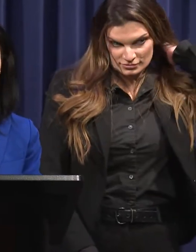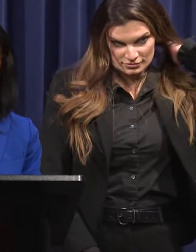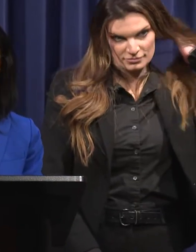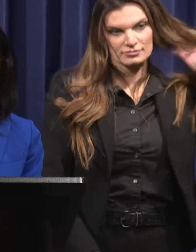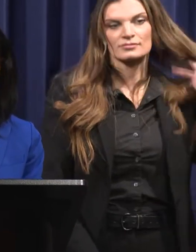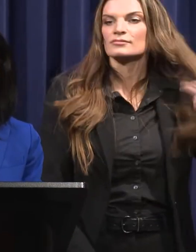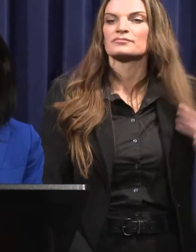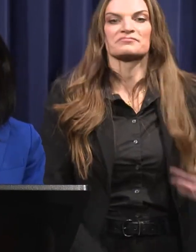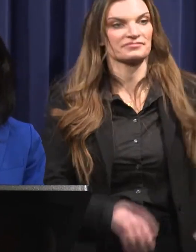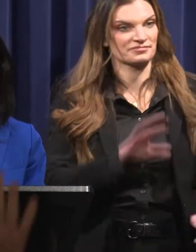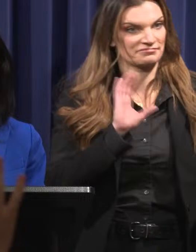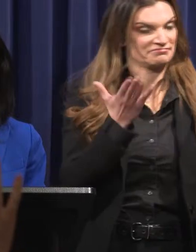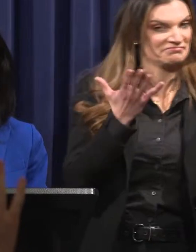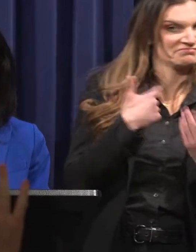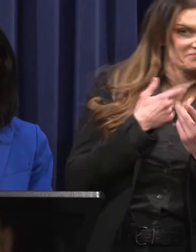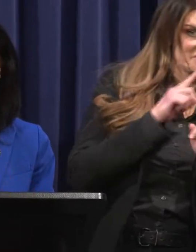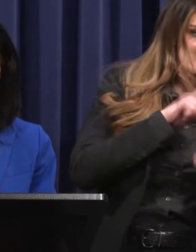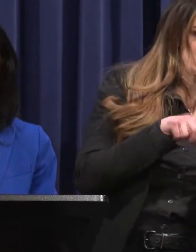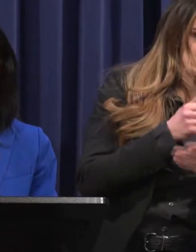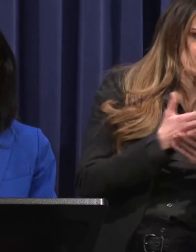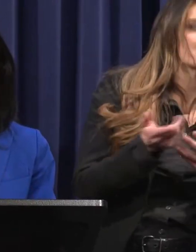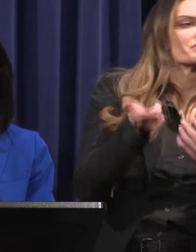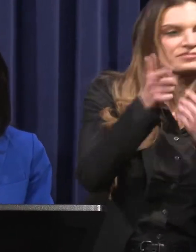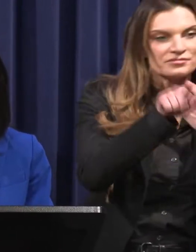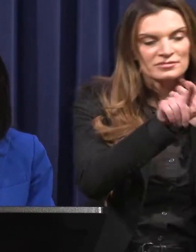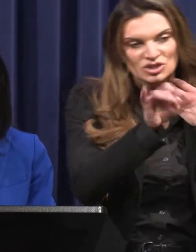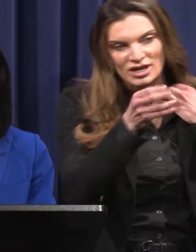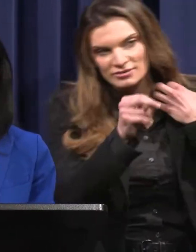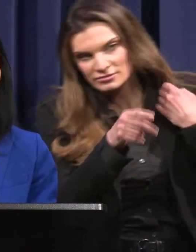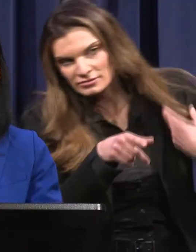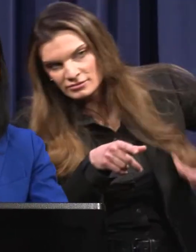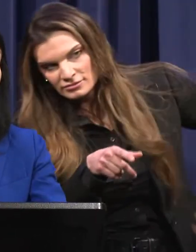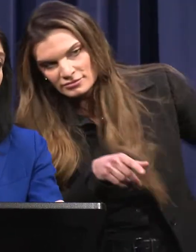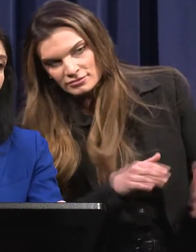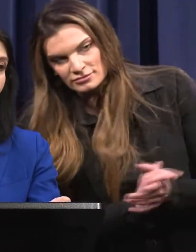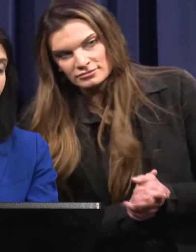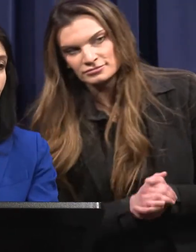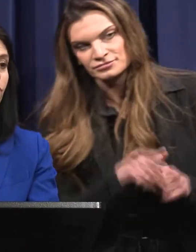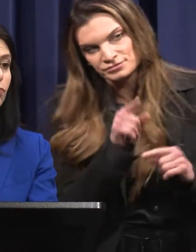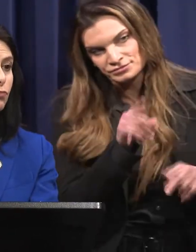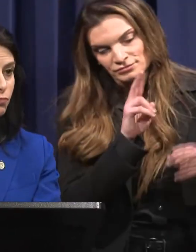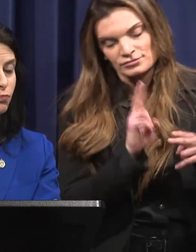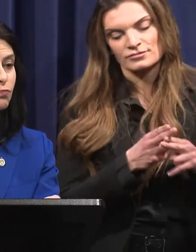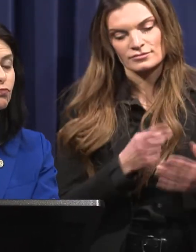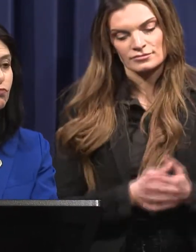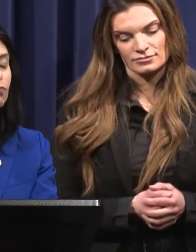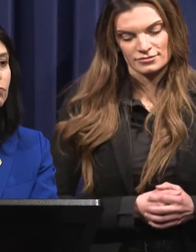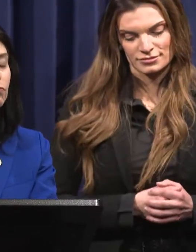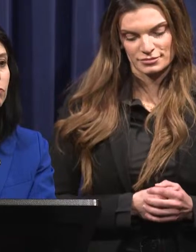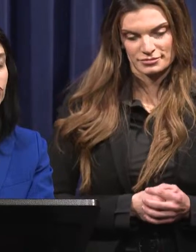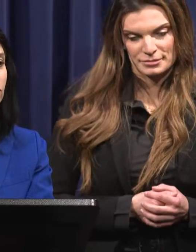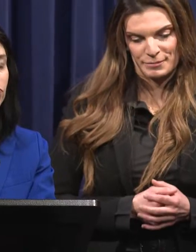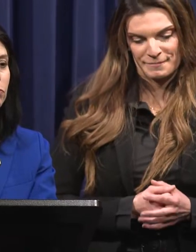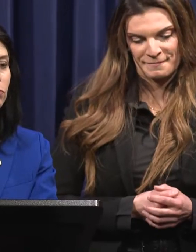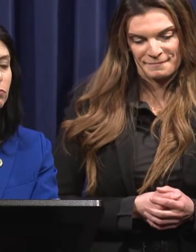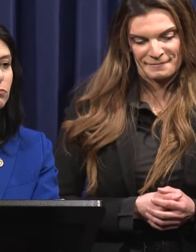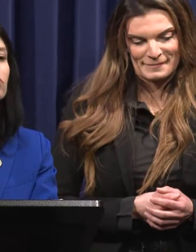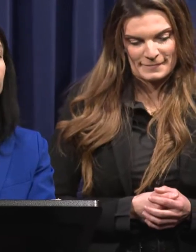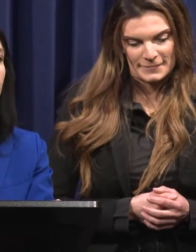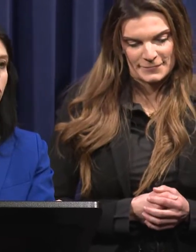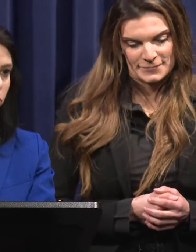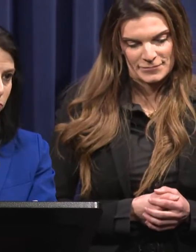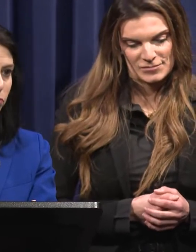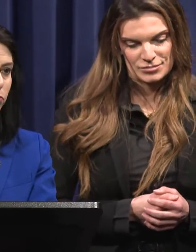Covered it all. John? Attorney General, you mentioned the case was referred to you, initially was focused on